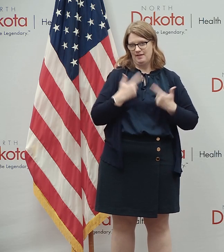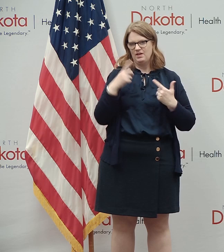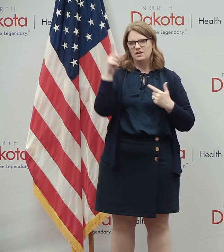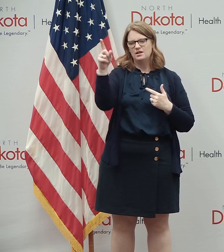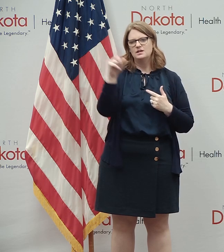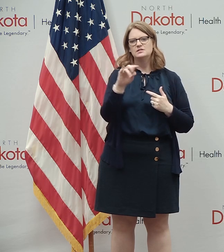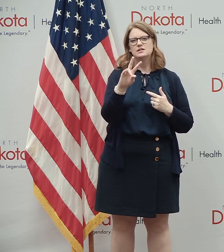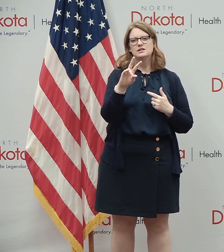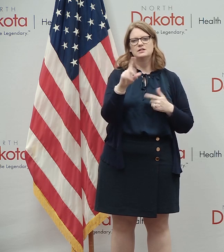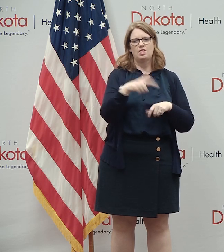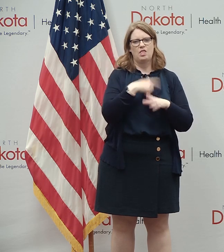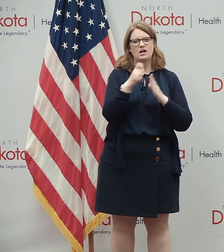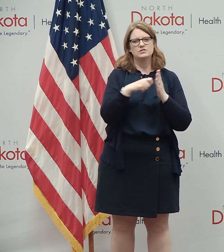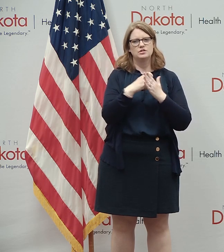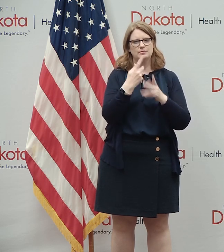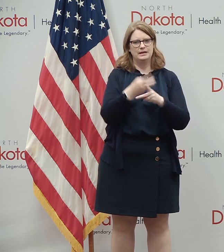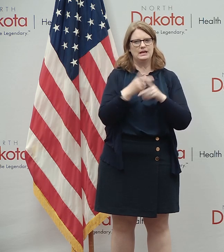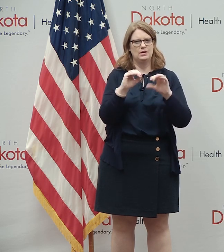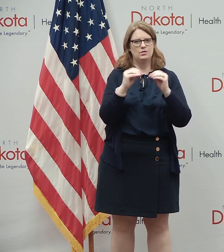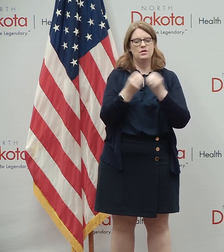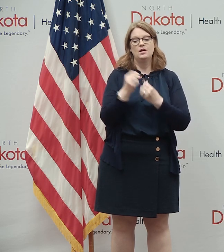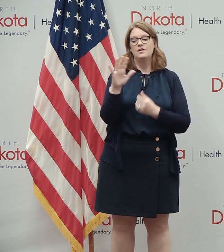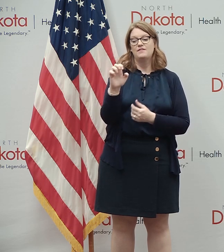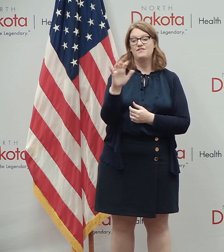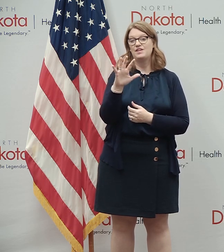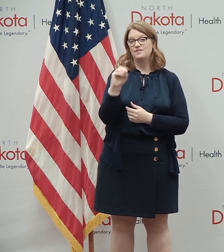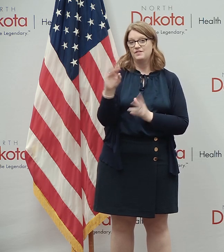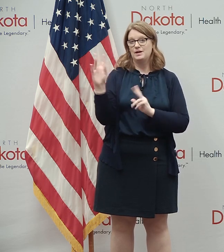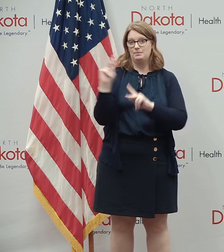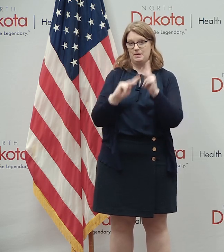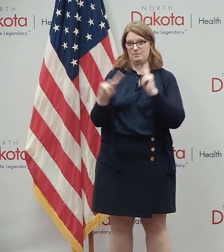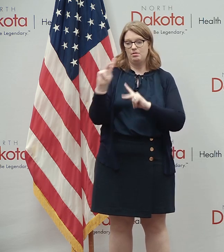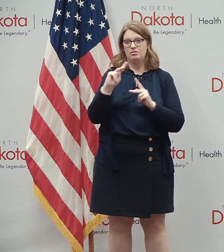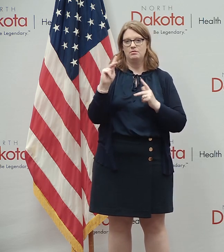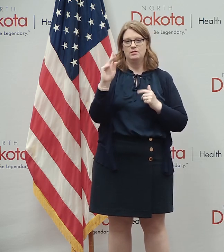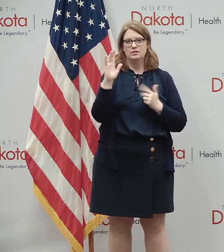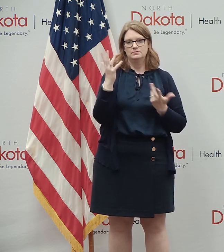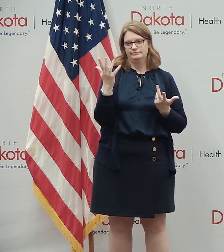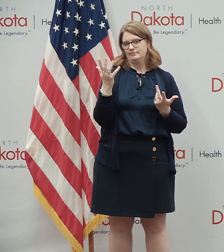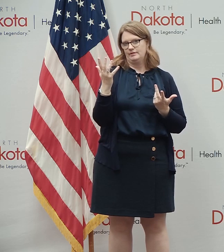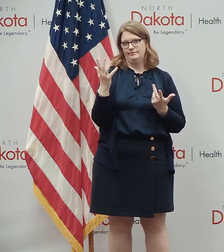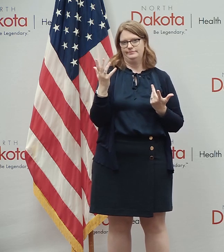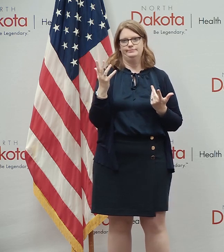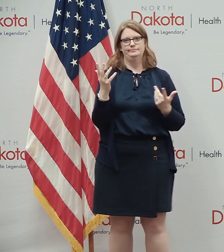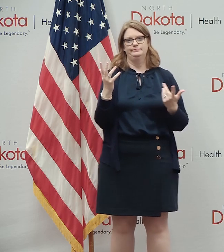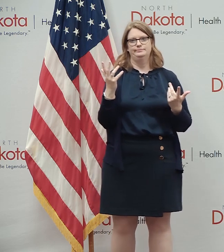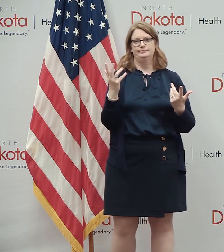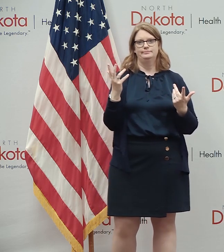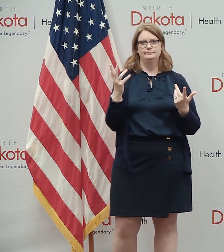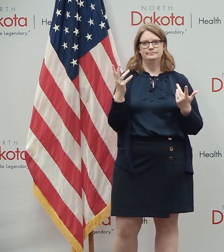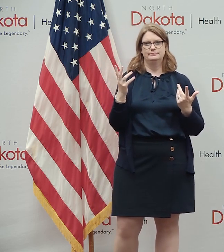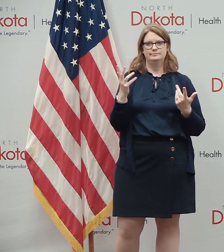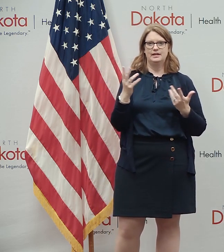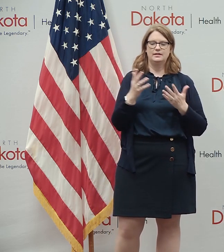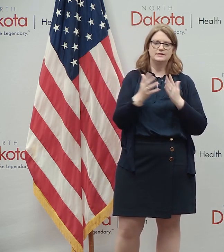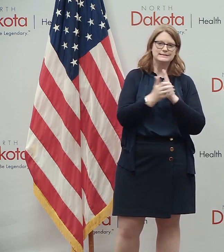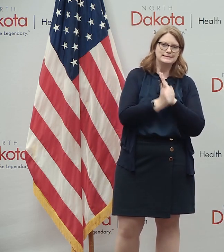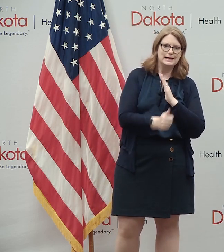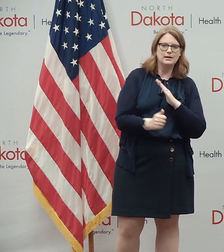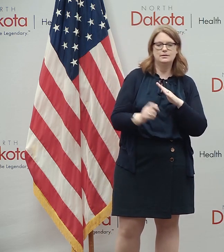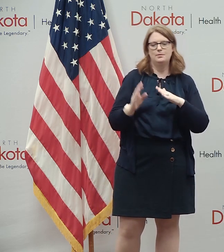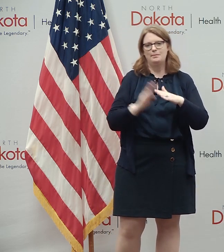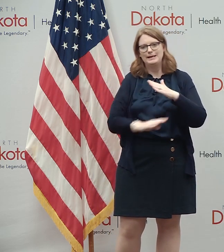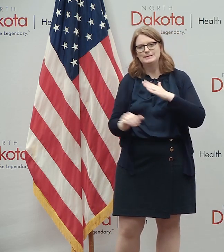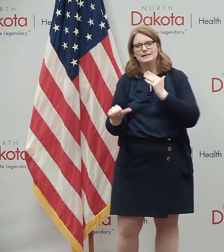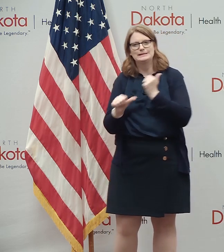long-term care organization. They have 550 residents across all phases of skilled, basic,